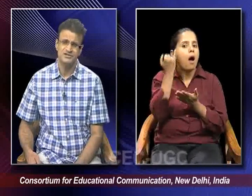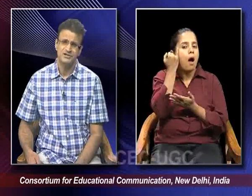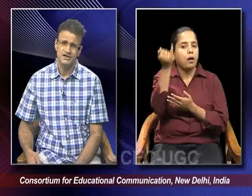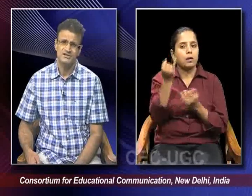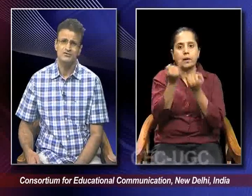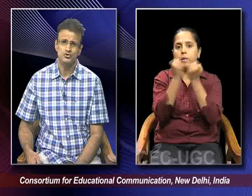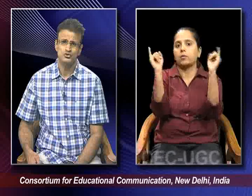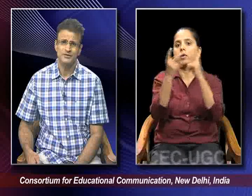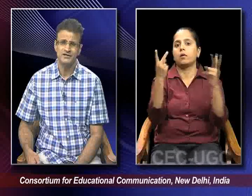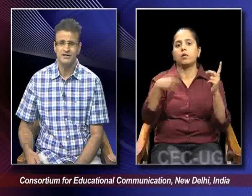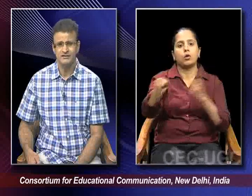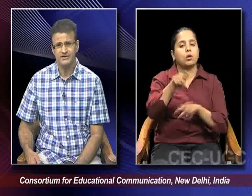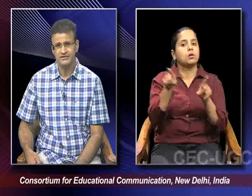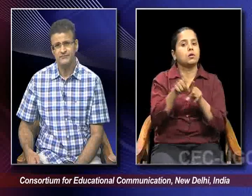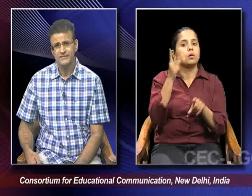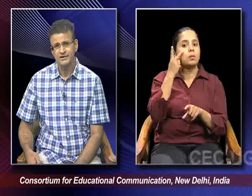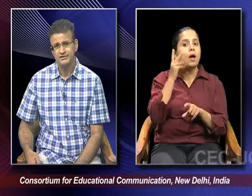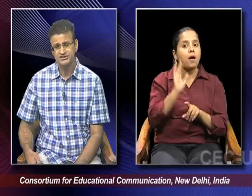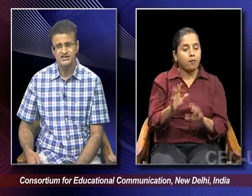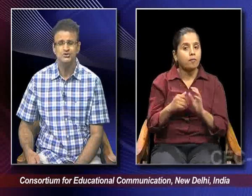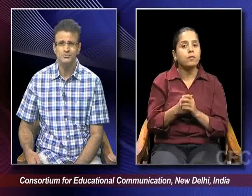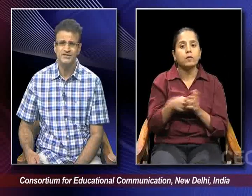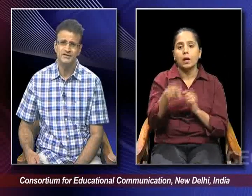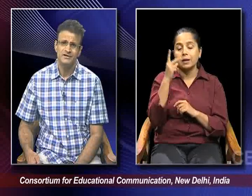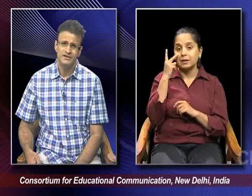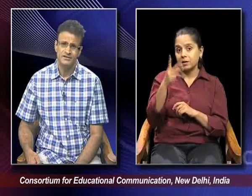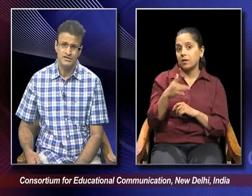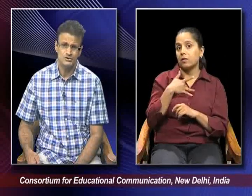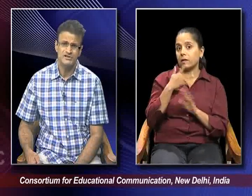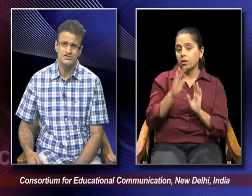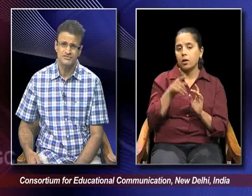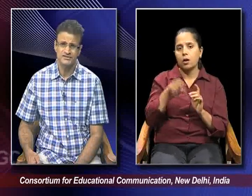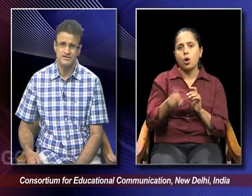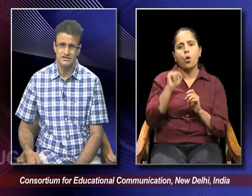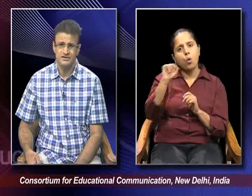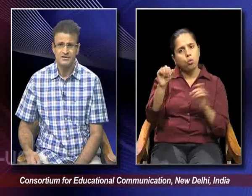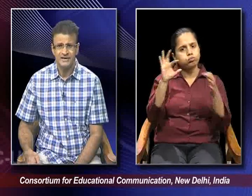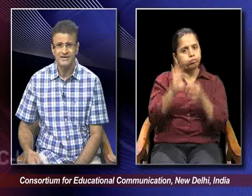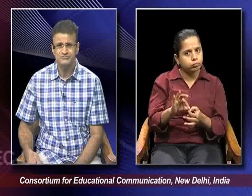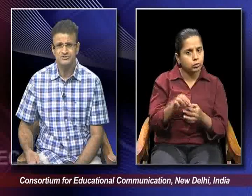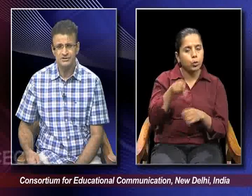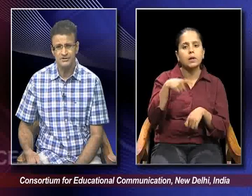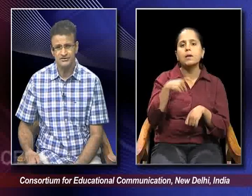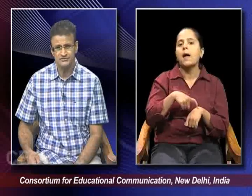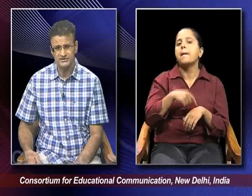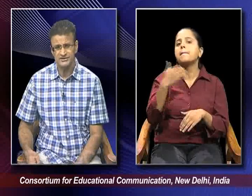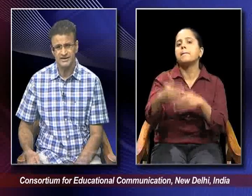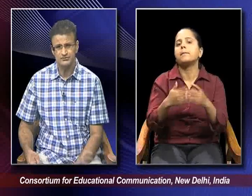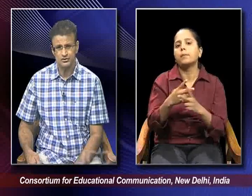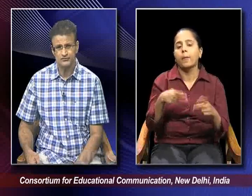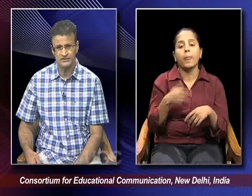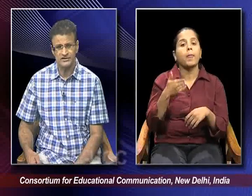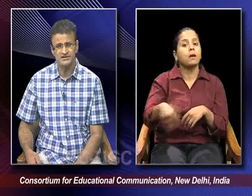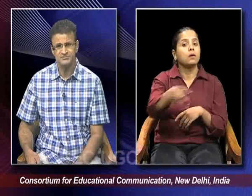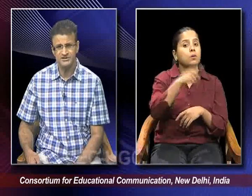independence, they were also being in a way seen to be in consonance with the times which were the times